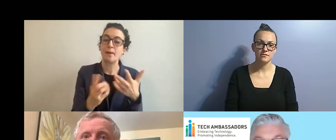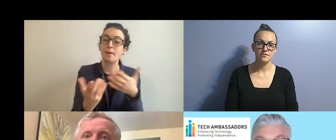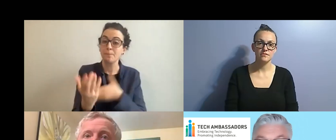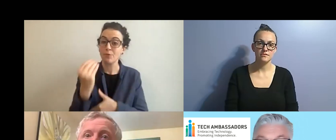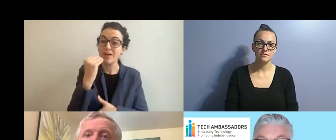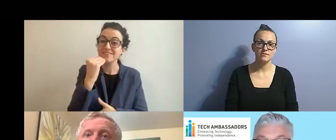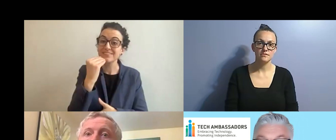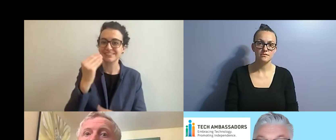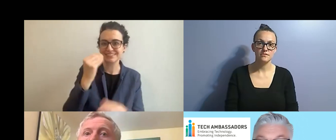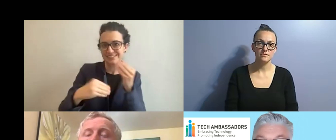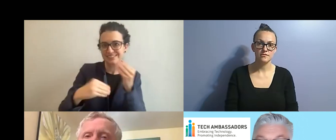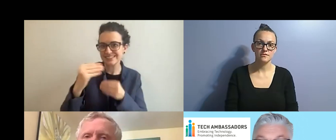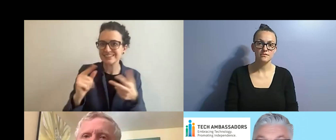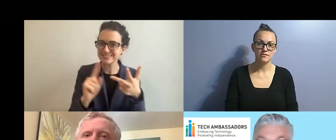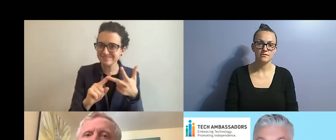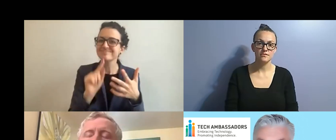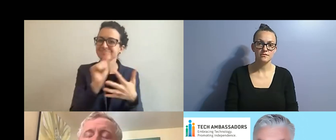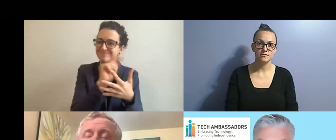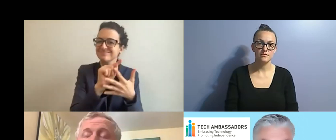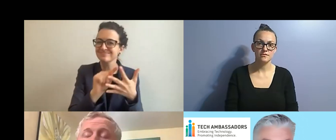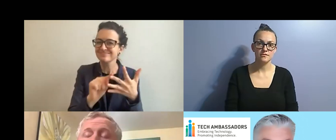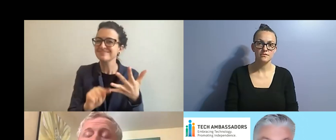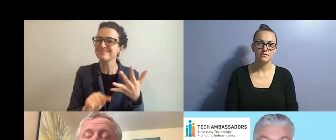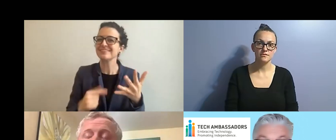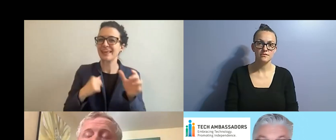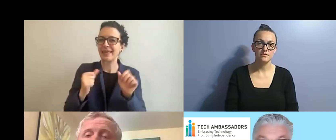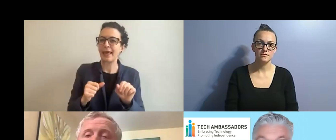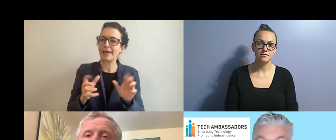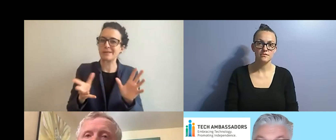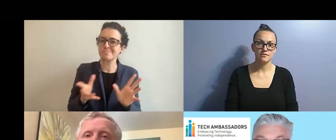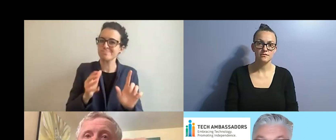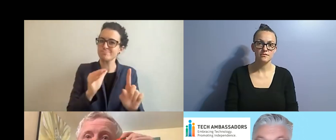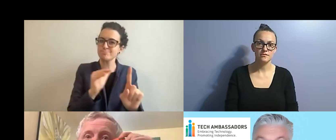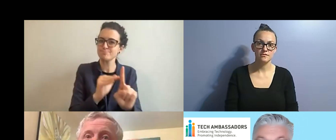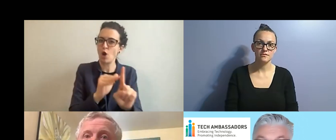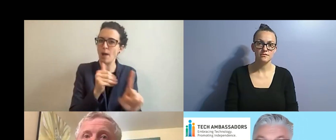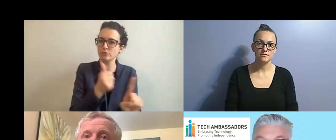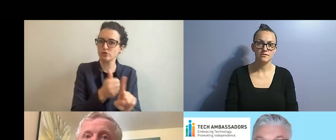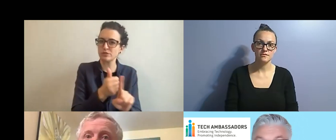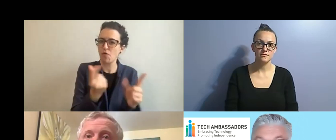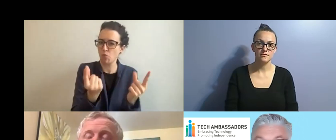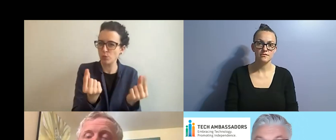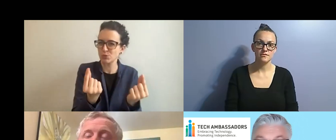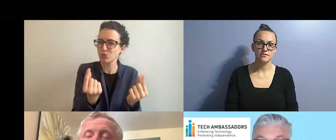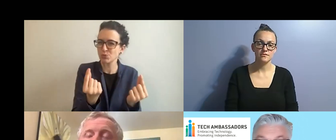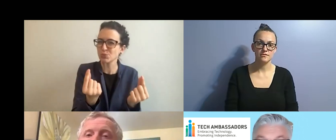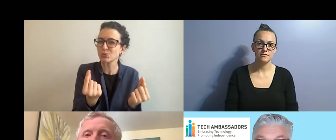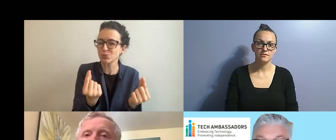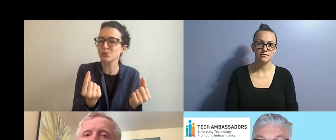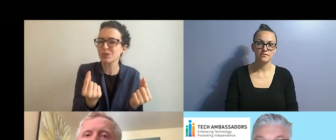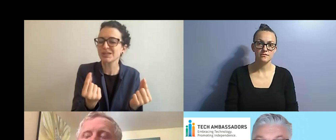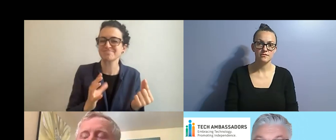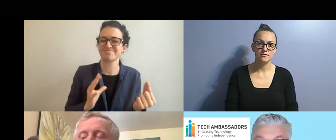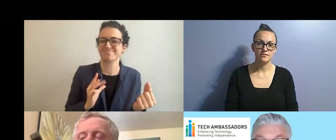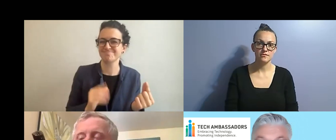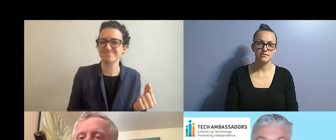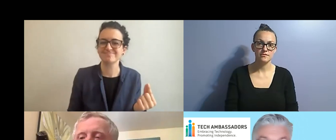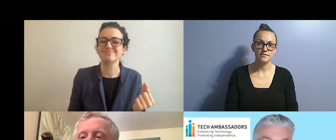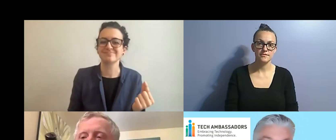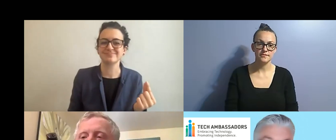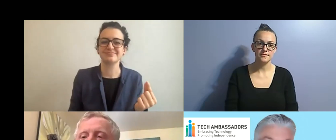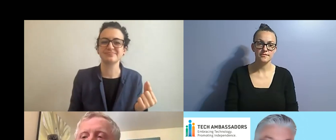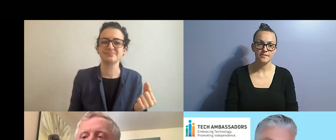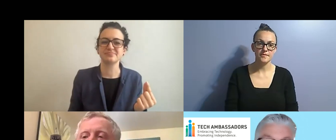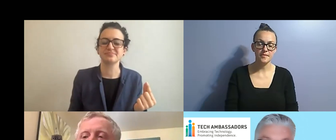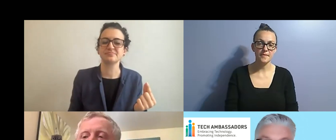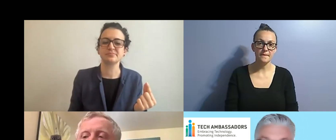cards and be, active throughout the day with these and this.